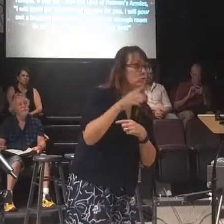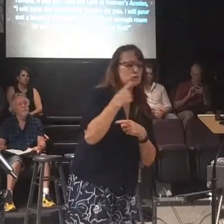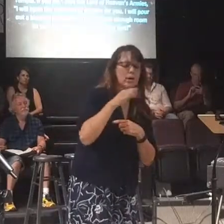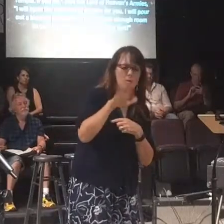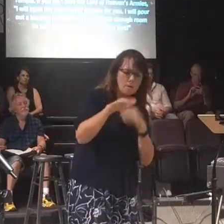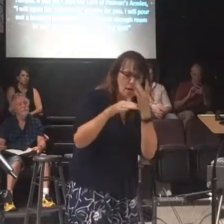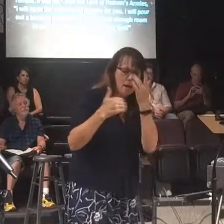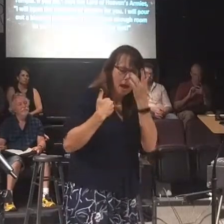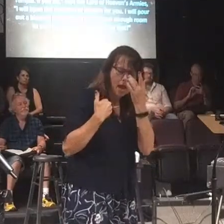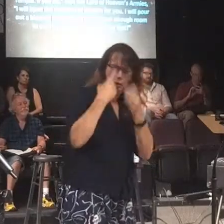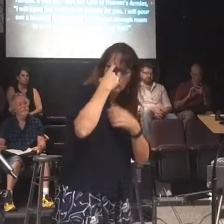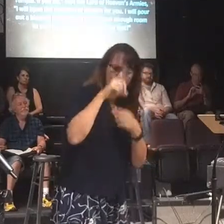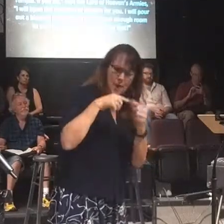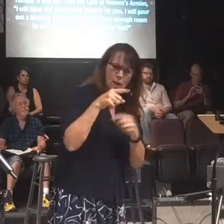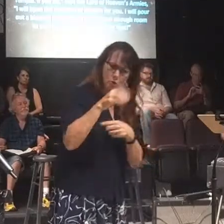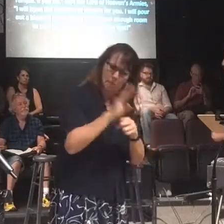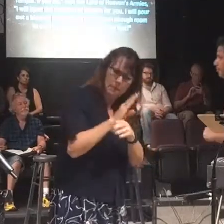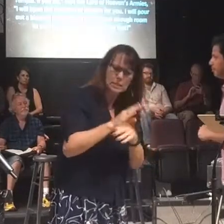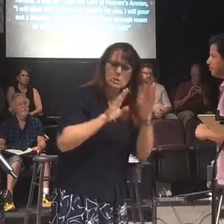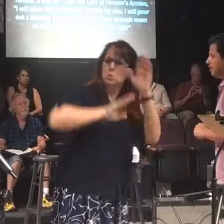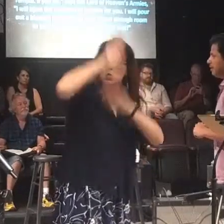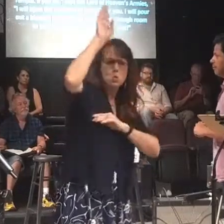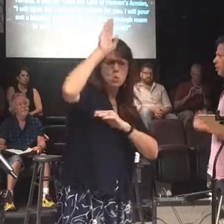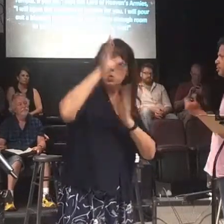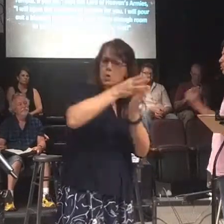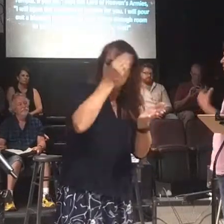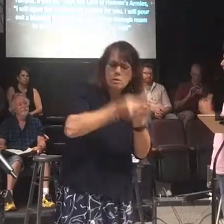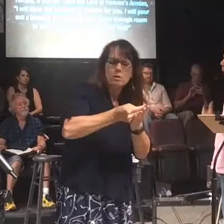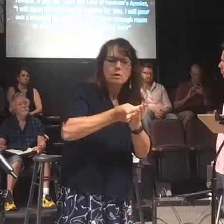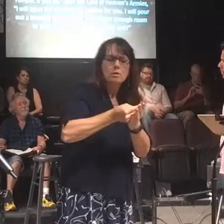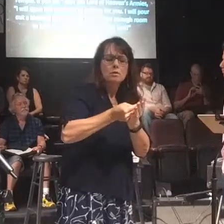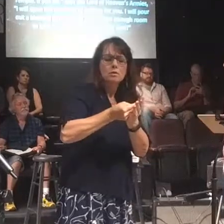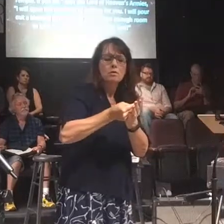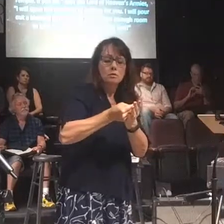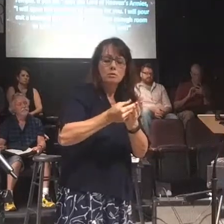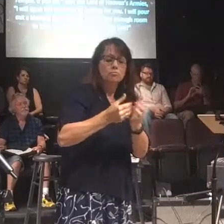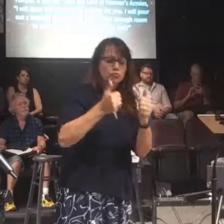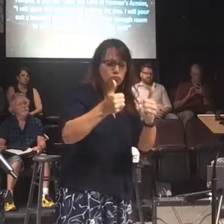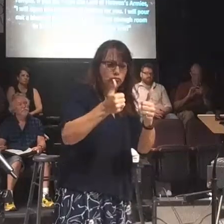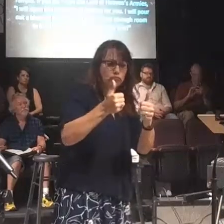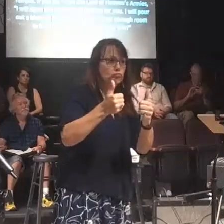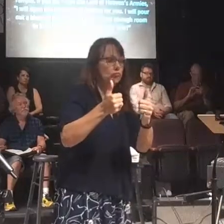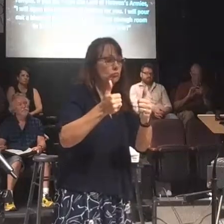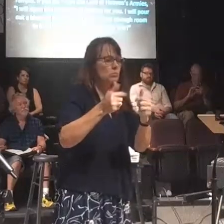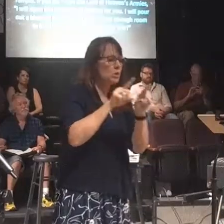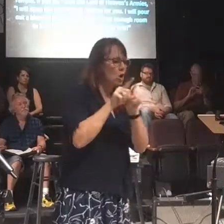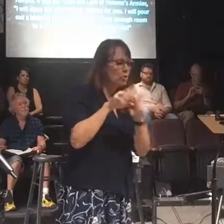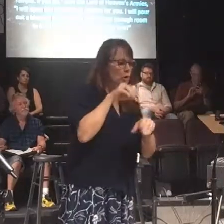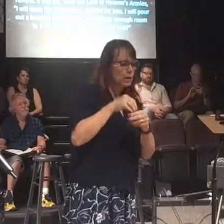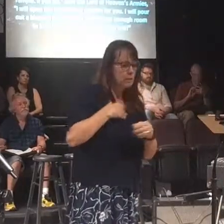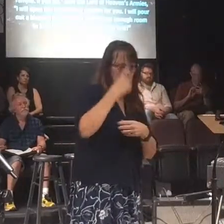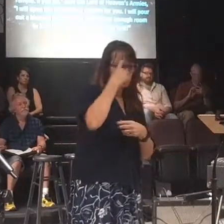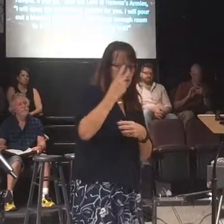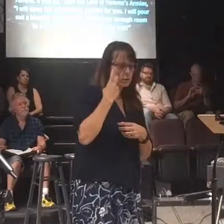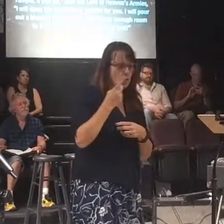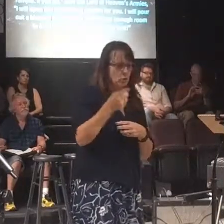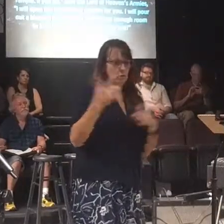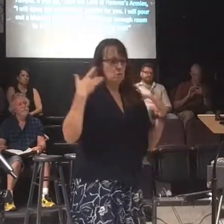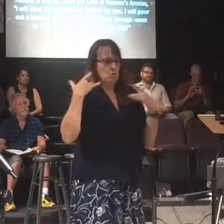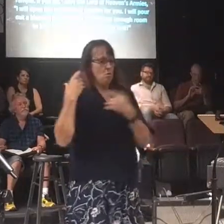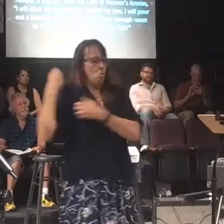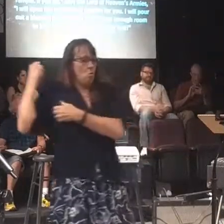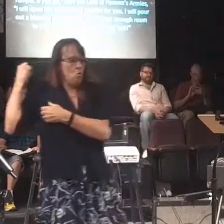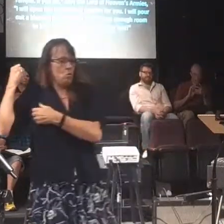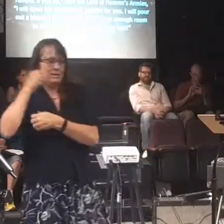good, some great deals, and I'm really happy for you. But also in that dream, I saw that you didn't give." And he